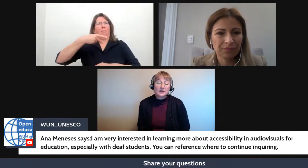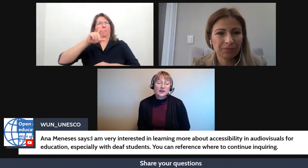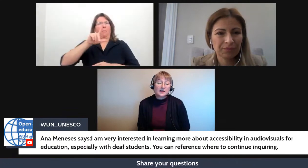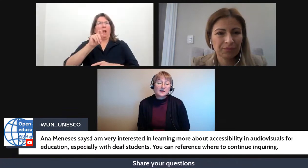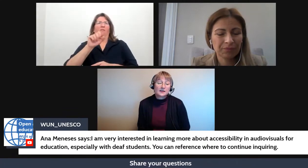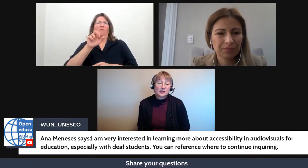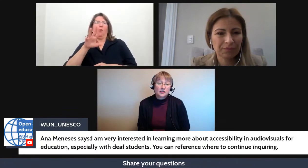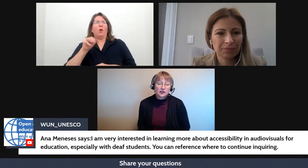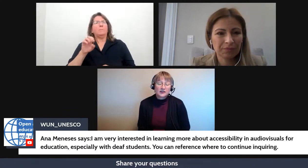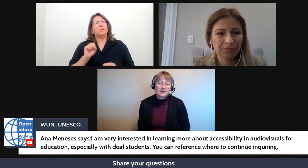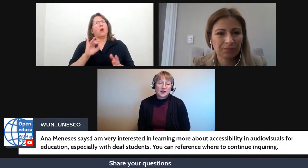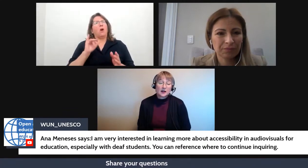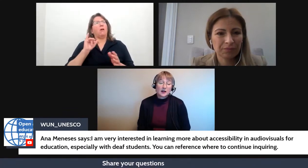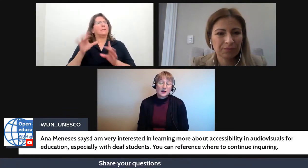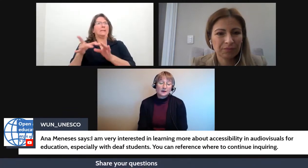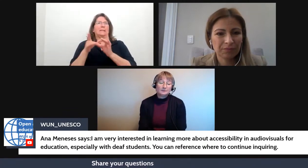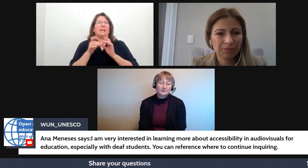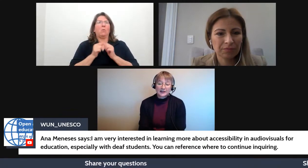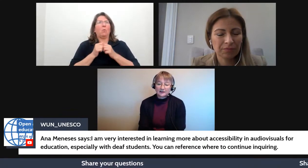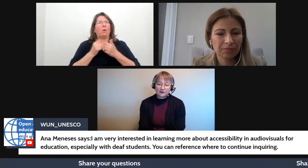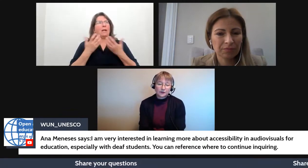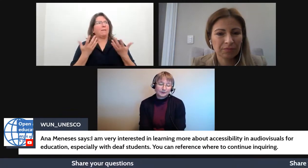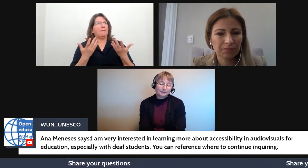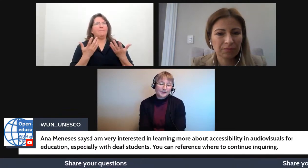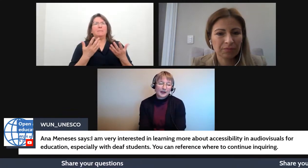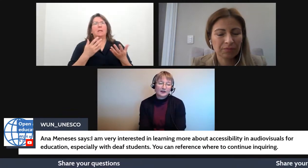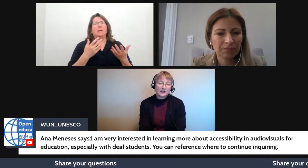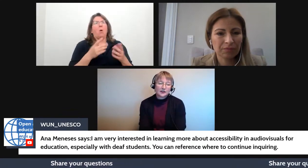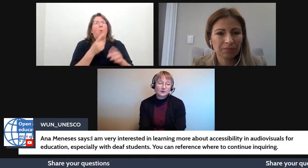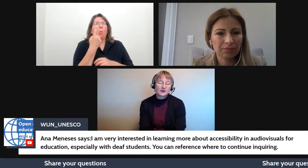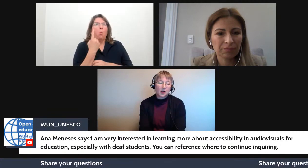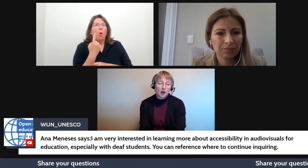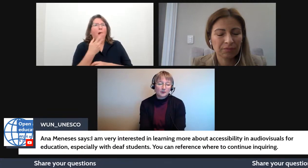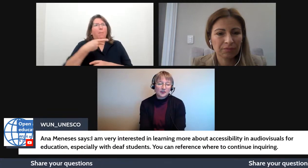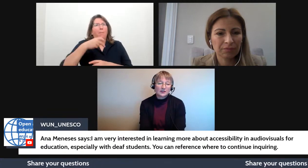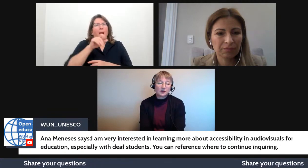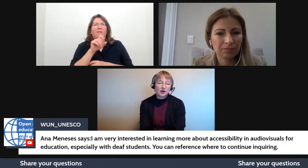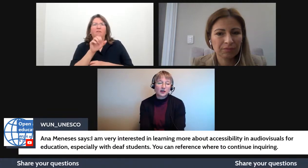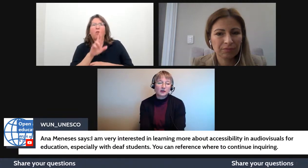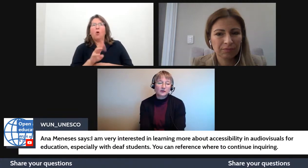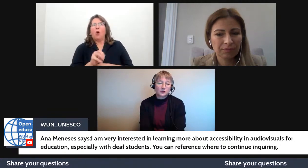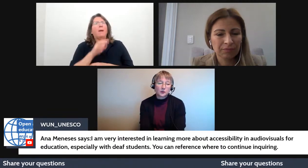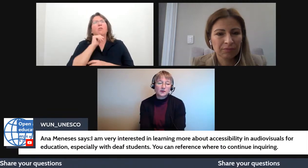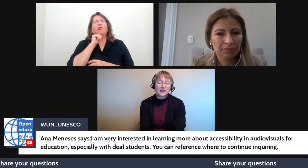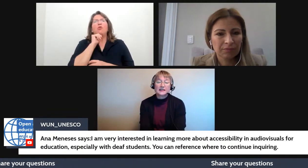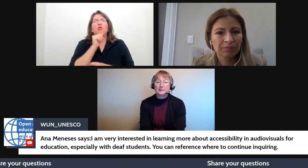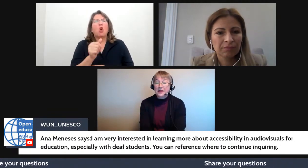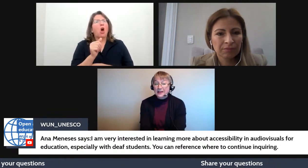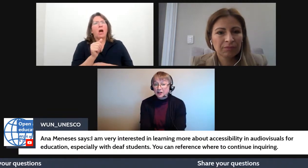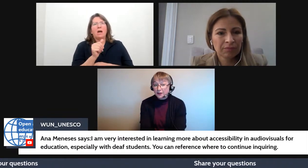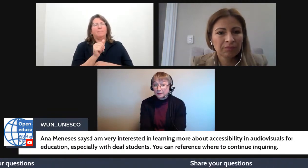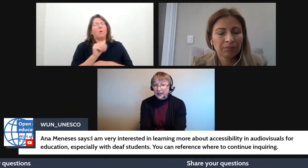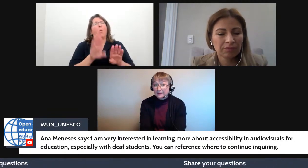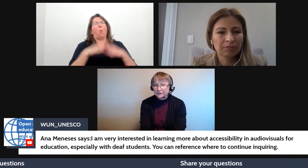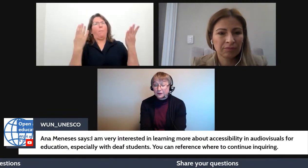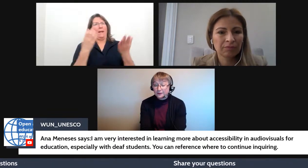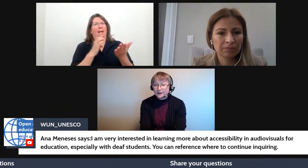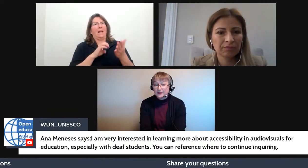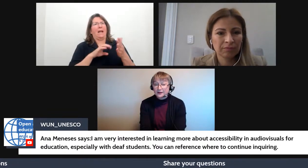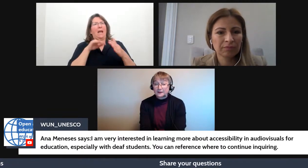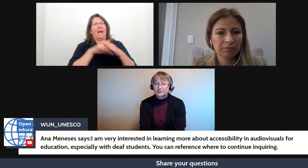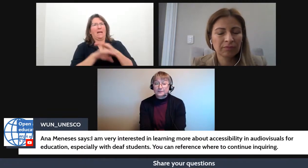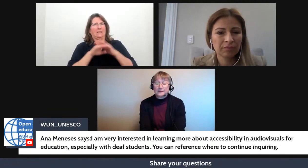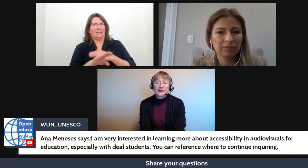many of the solutions are in terms of options for audiovisuals, depend on the